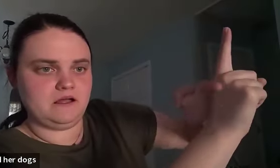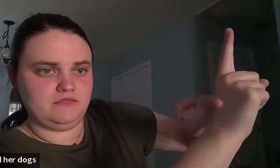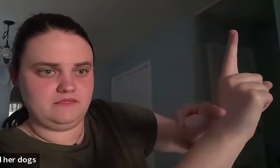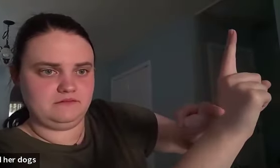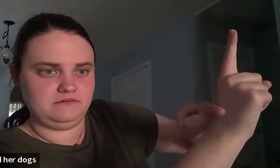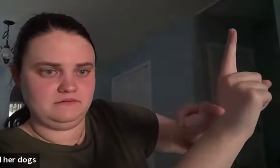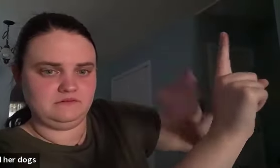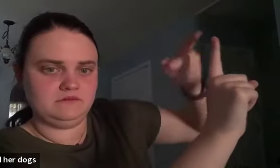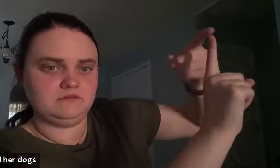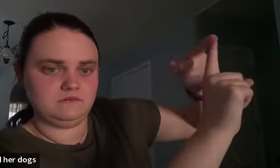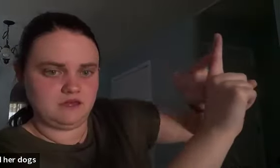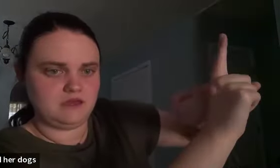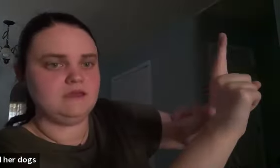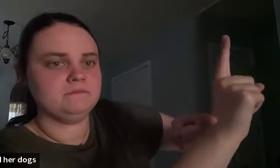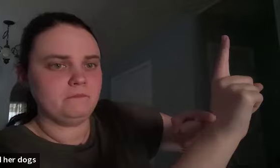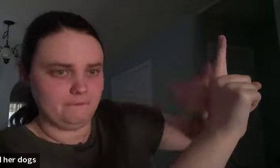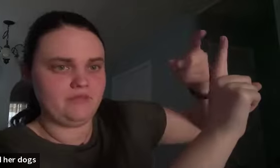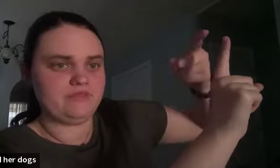Month. Okay? Month.